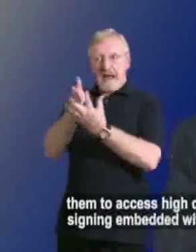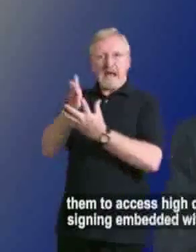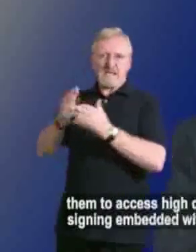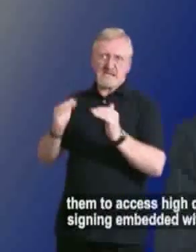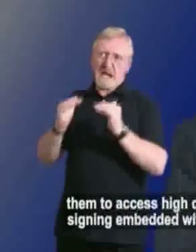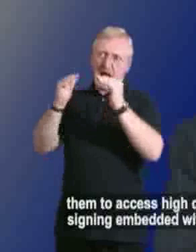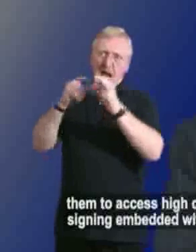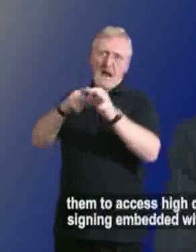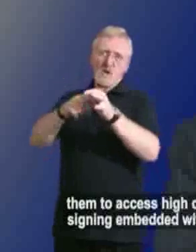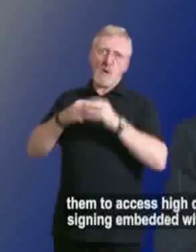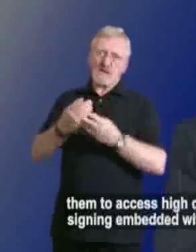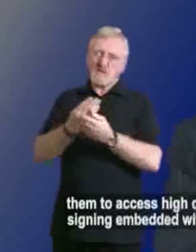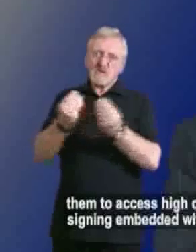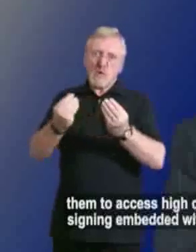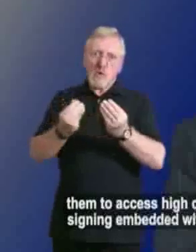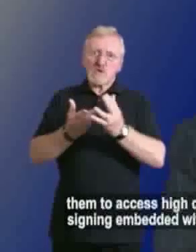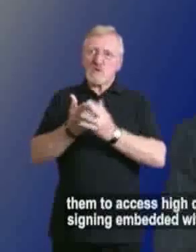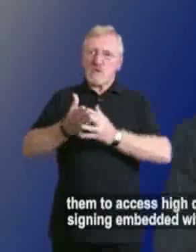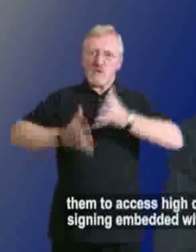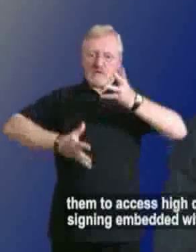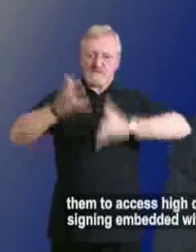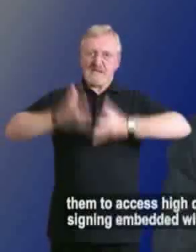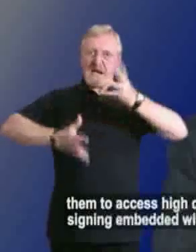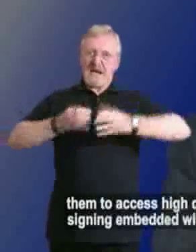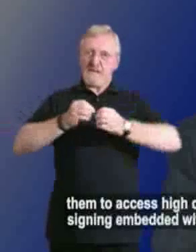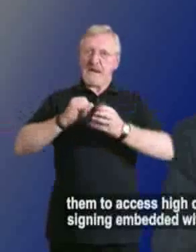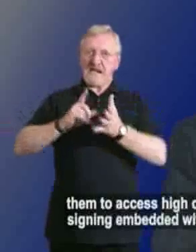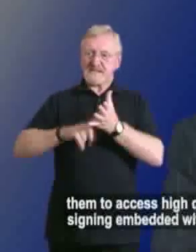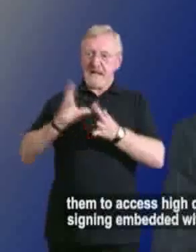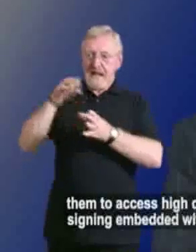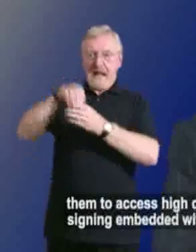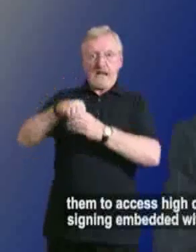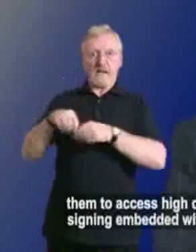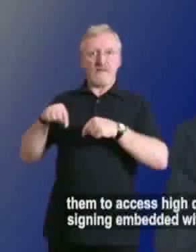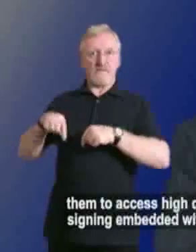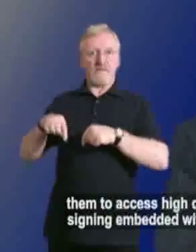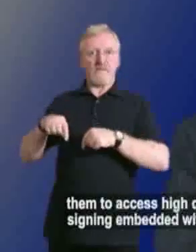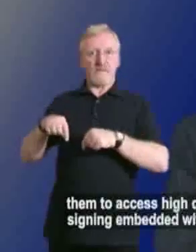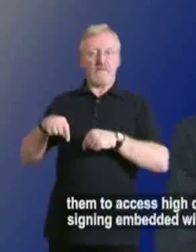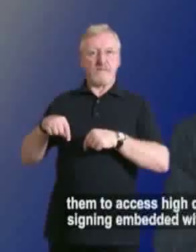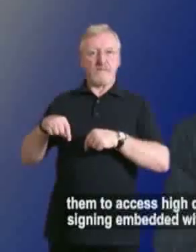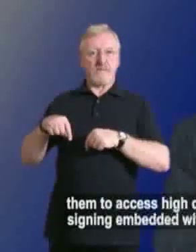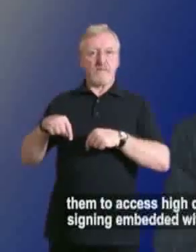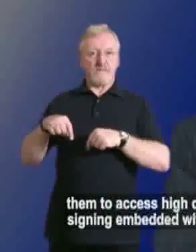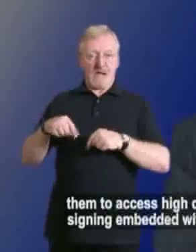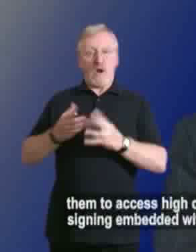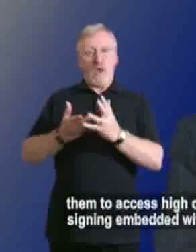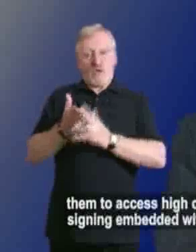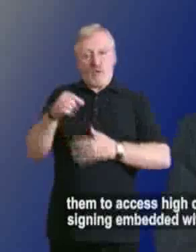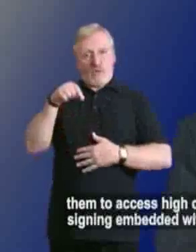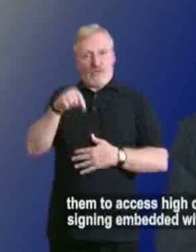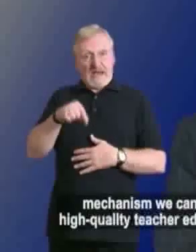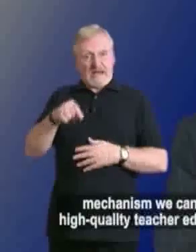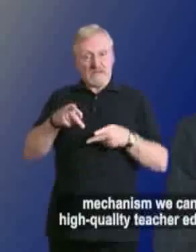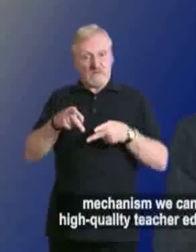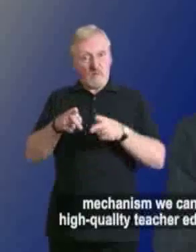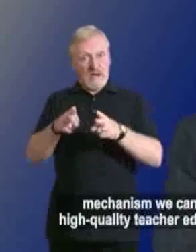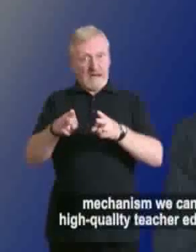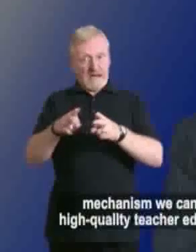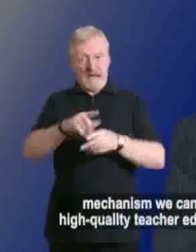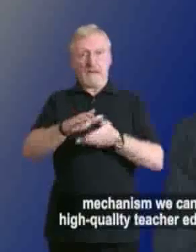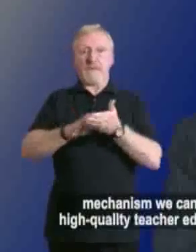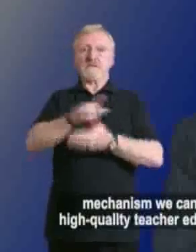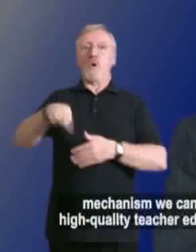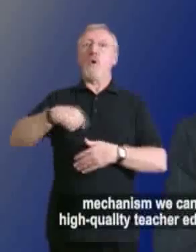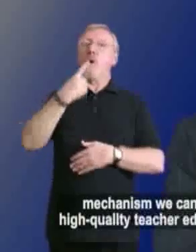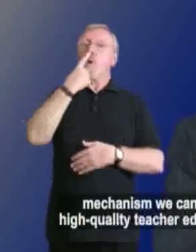access high-quality resources using BSL signing embedded within them. And through that